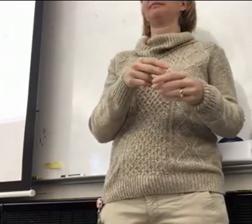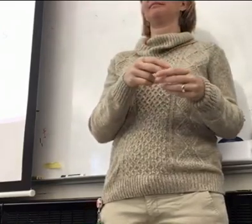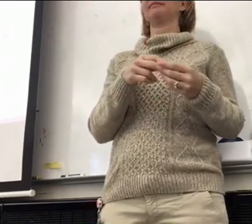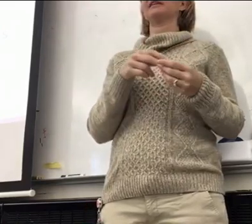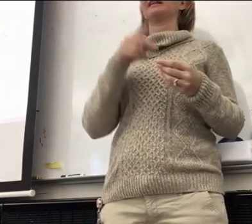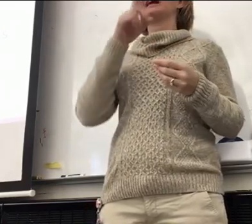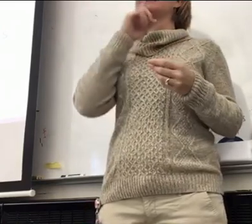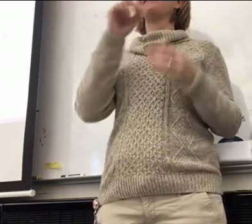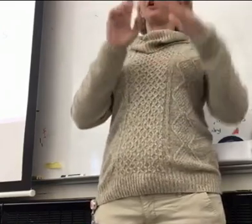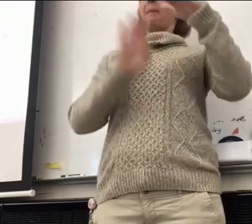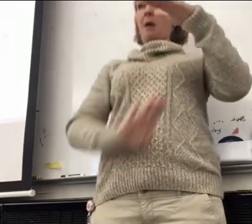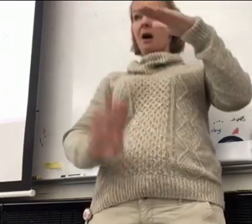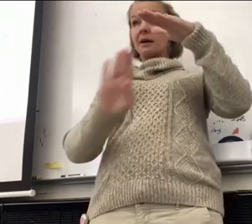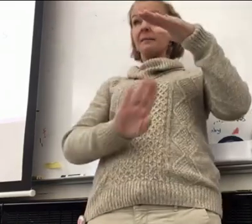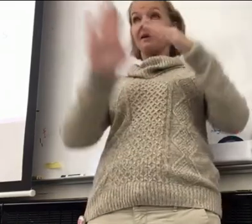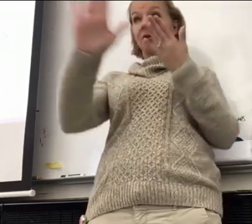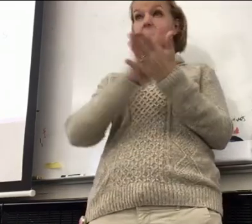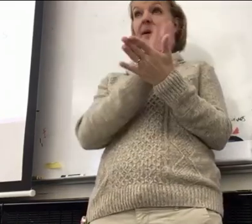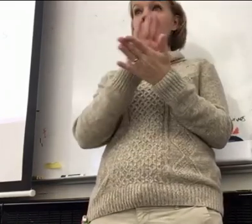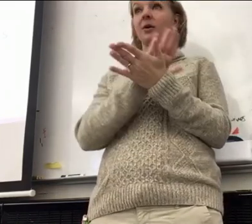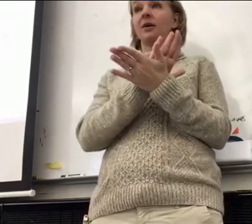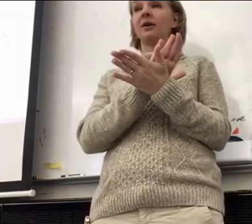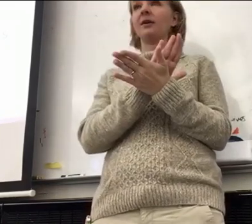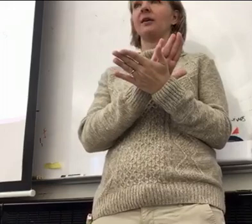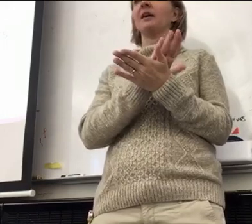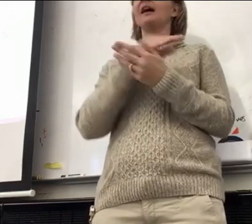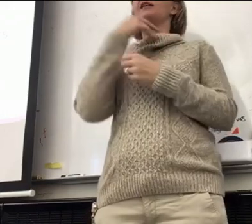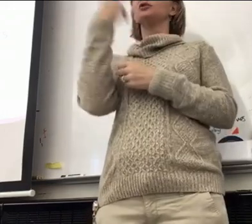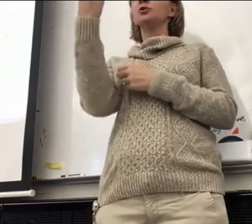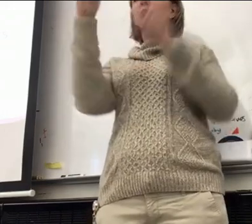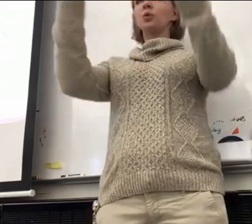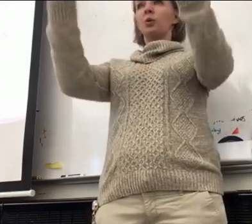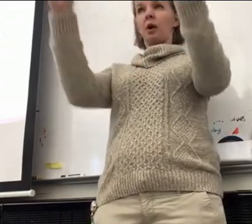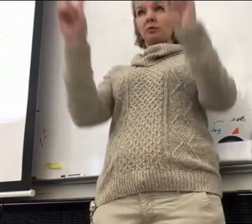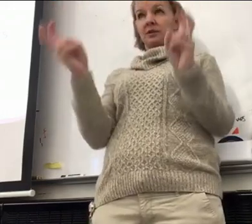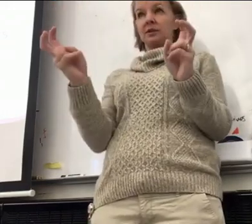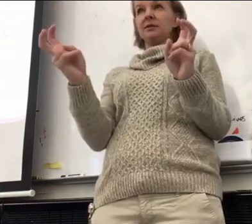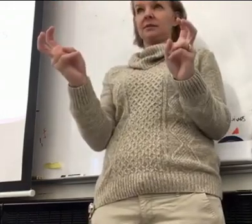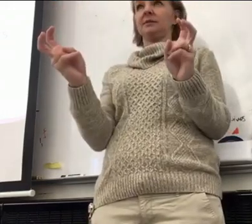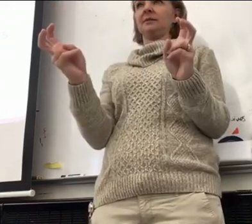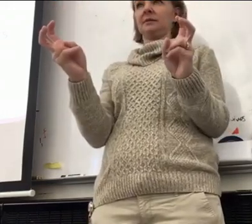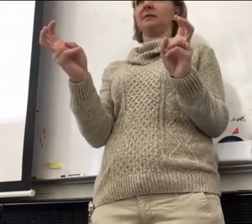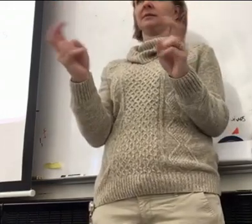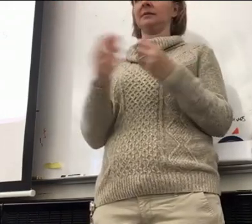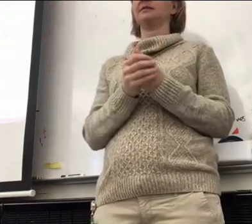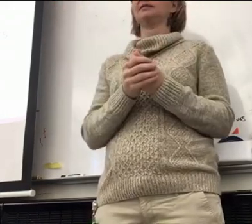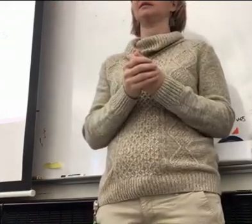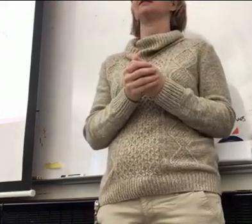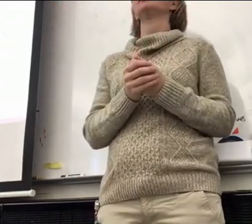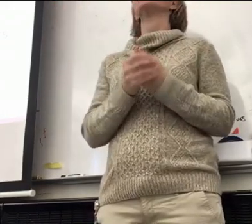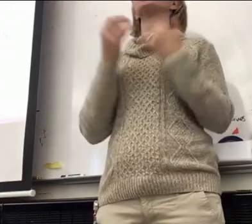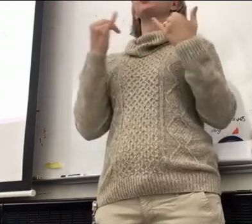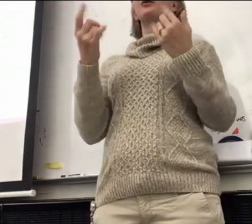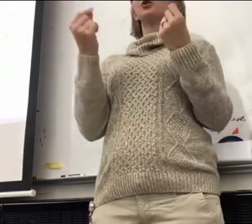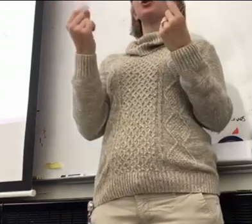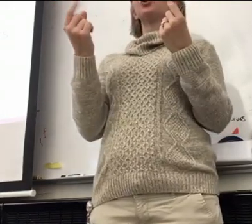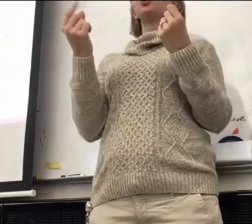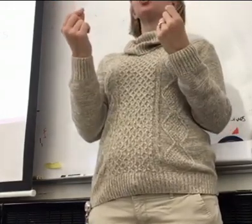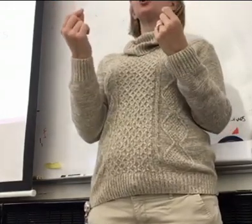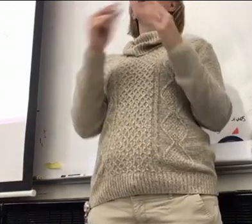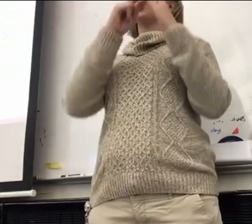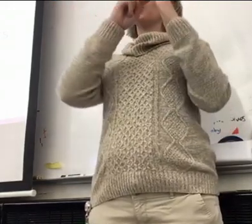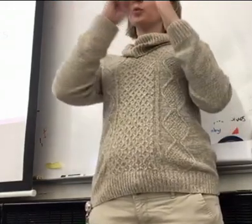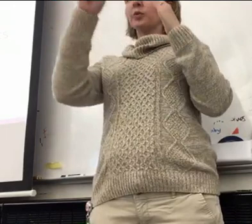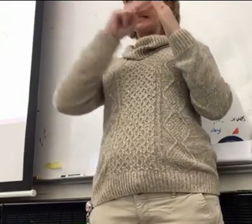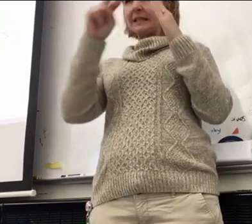at the very, very bottom of your paper, there are 2 quotes at the bottom of this paper. What I want you to do is I want you to